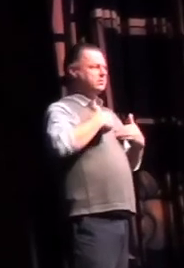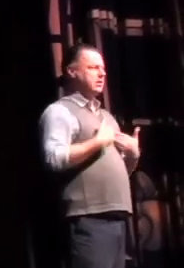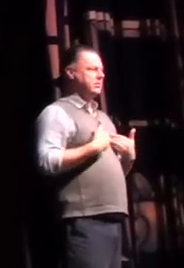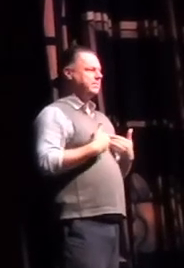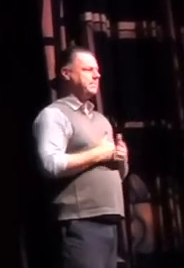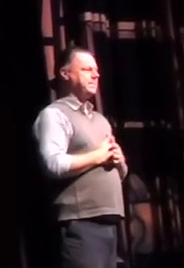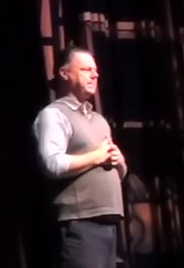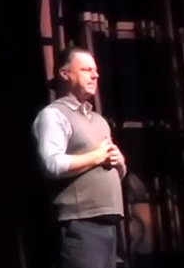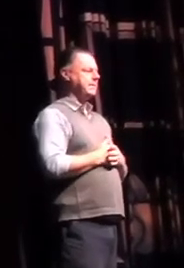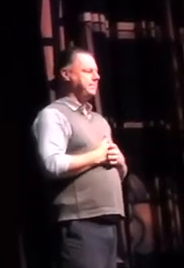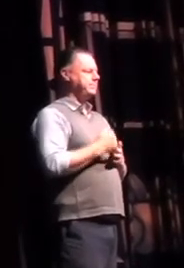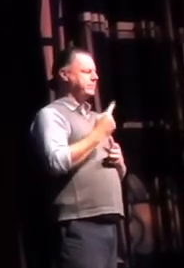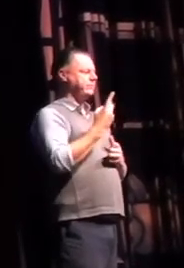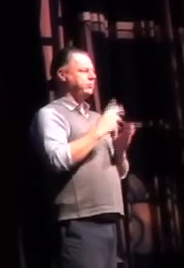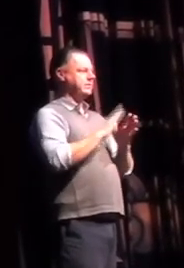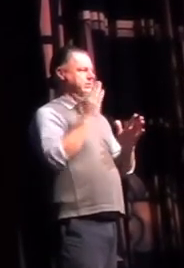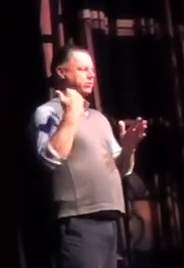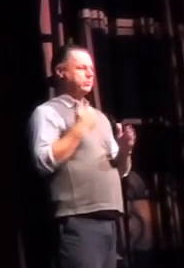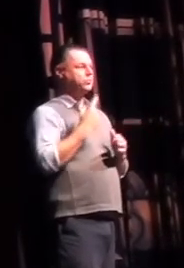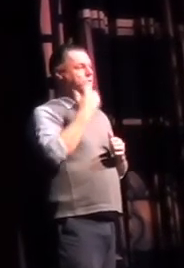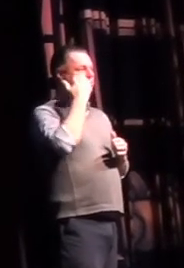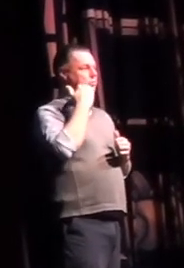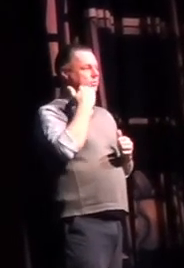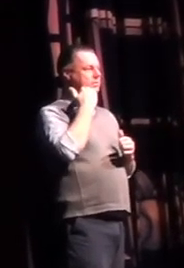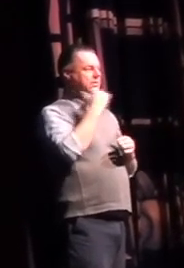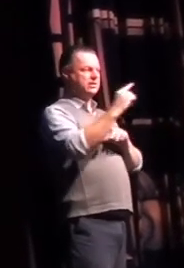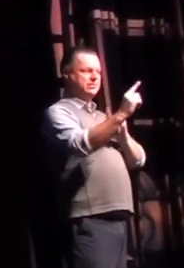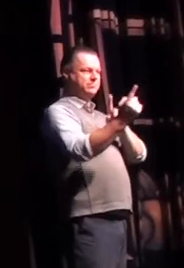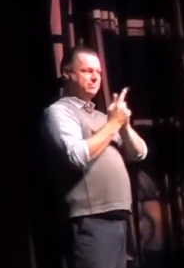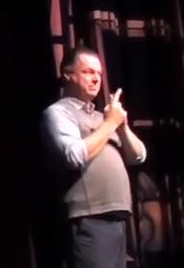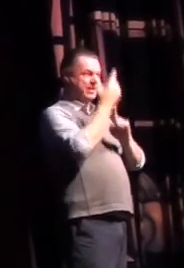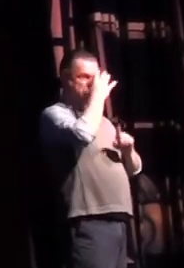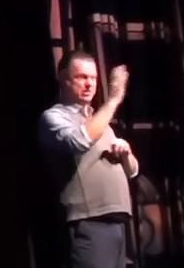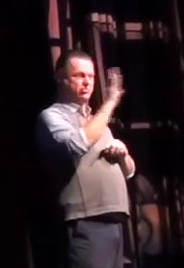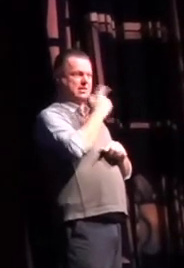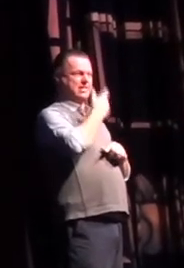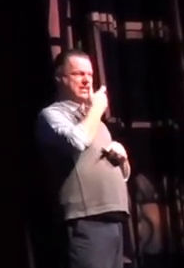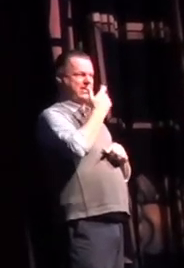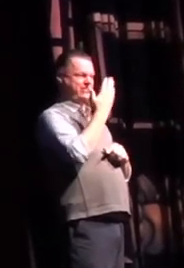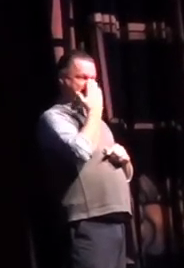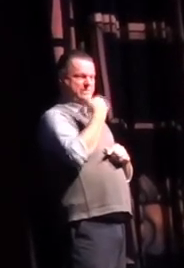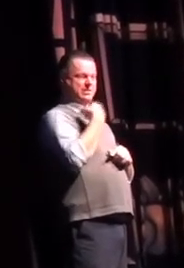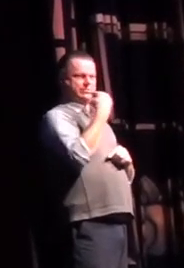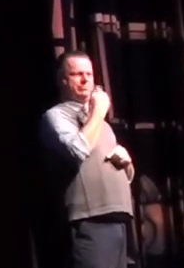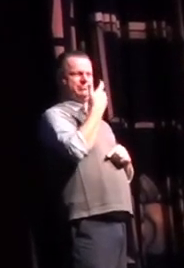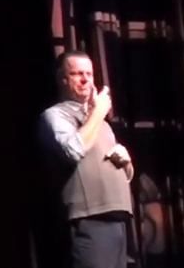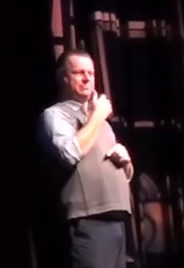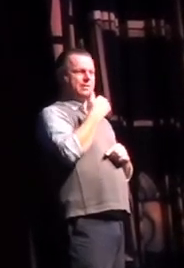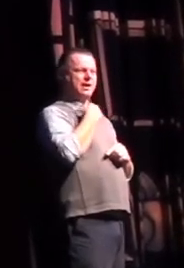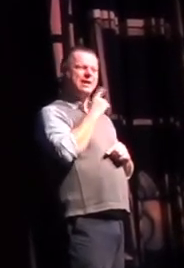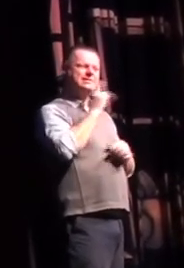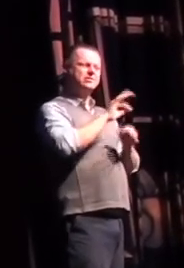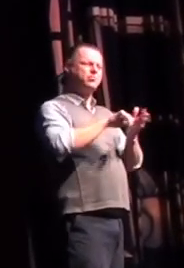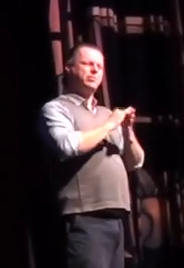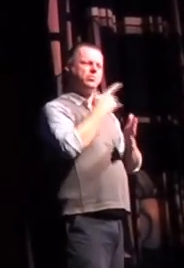concert a couple of months ago, and a lady in front of me just laughed at my face, laughed at me. And when I said, this isn't